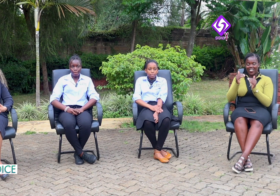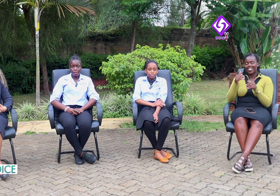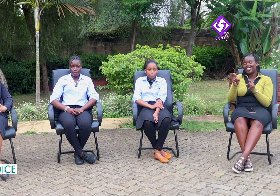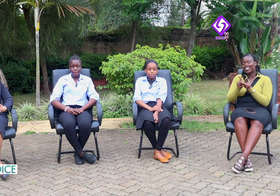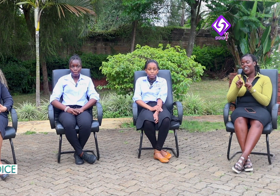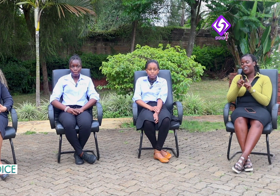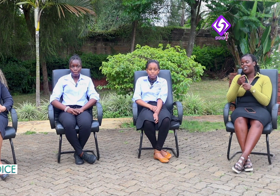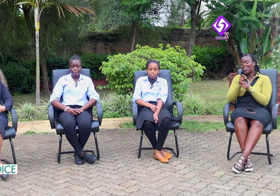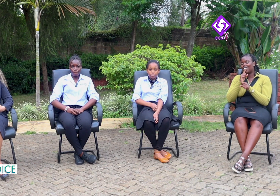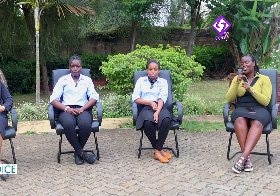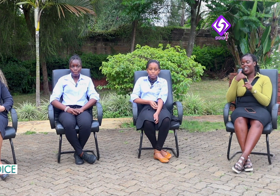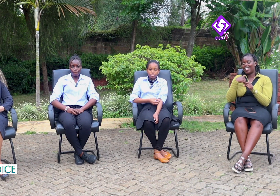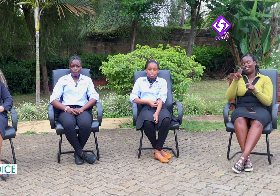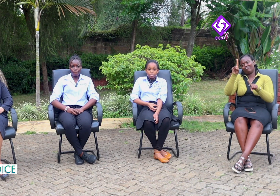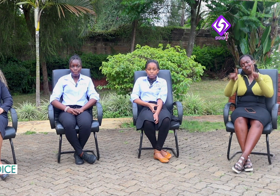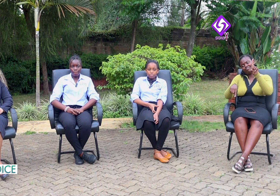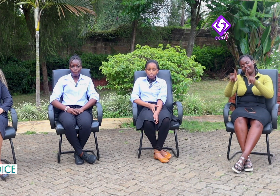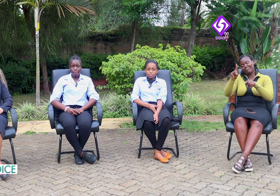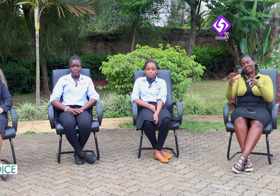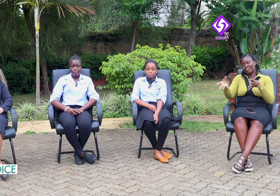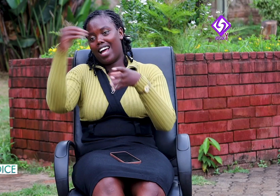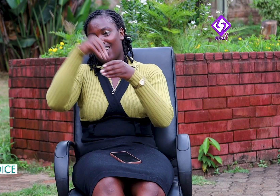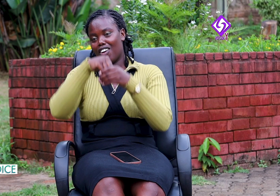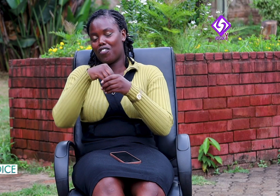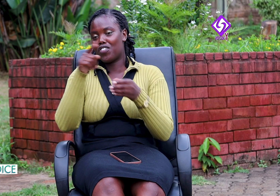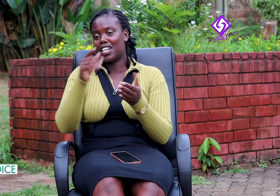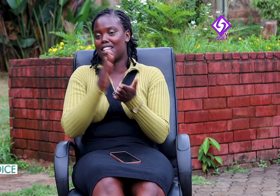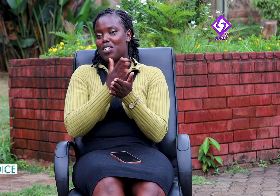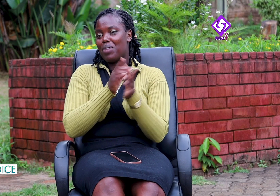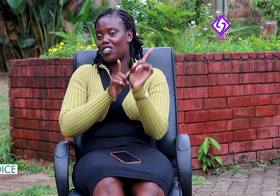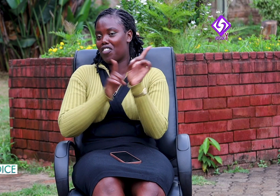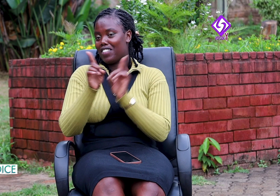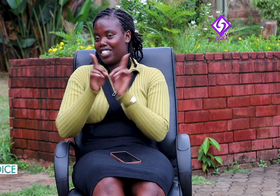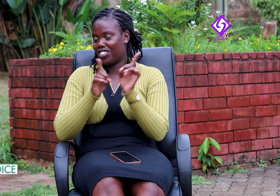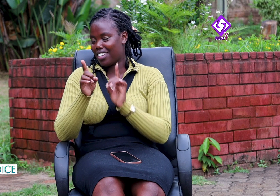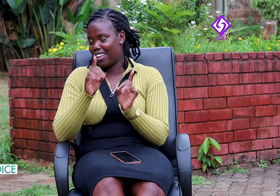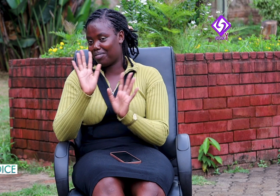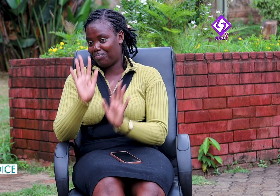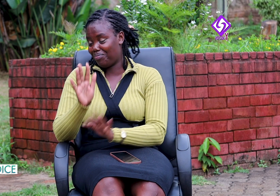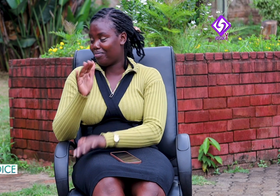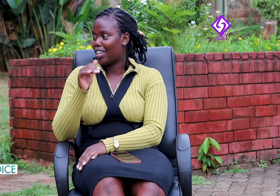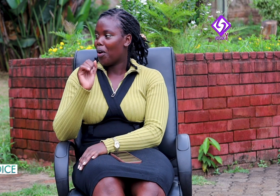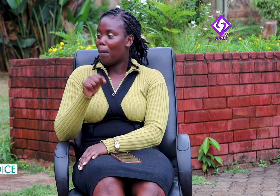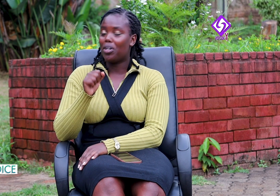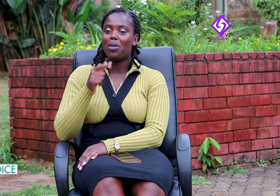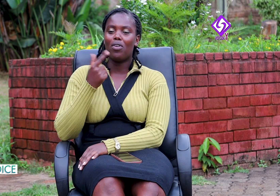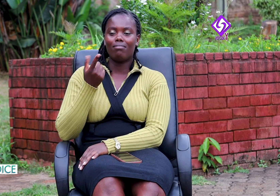Thank you for ensuring that there is enough gender balance and also inclusion of persons with